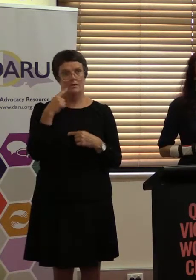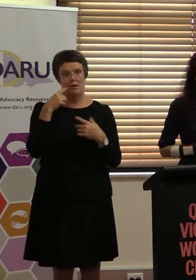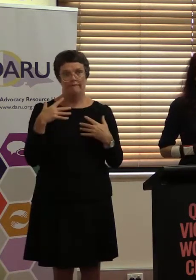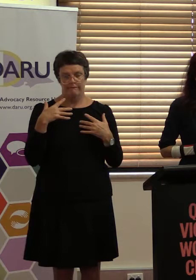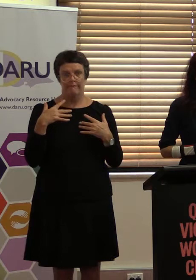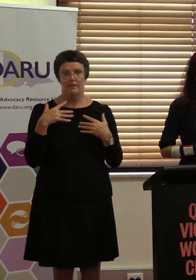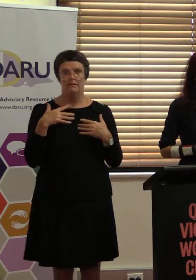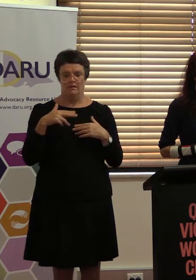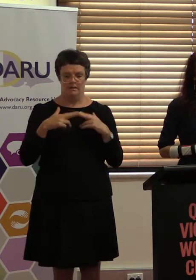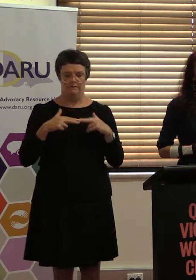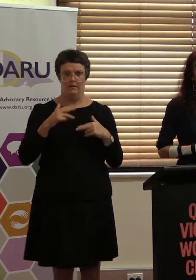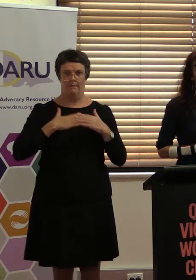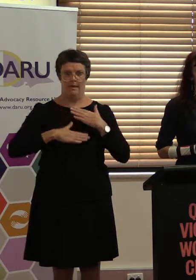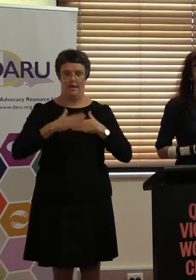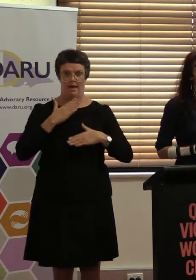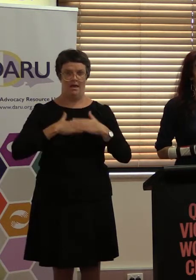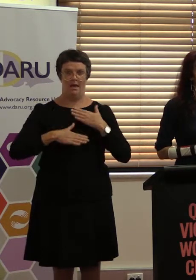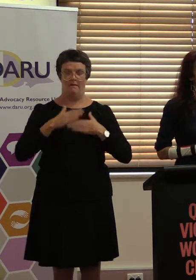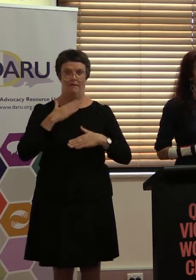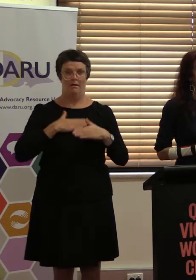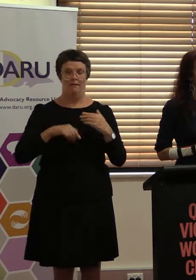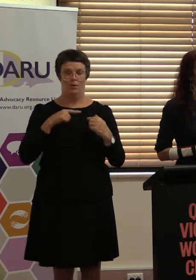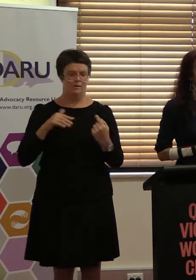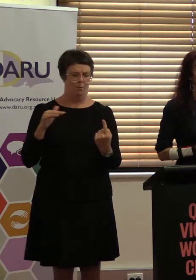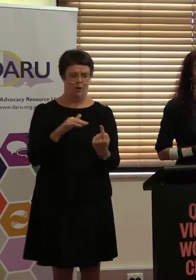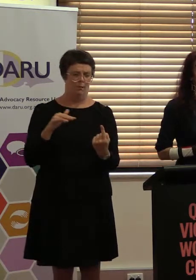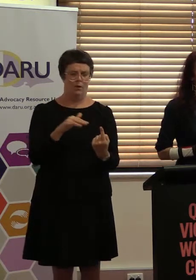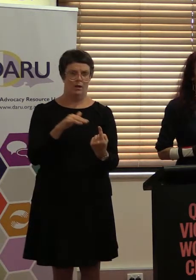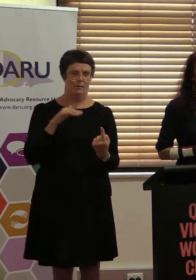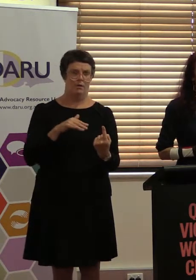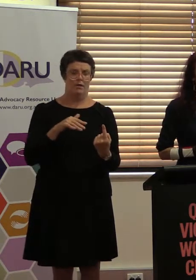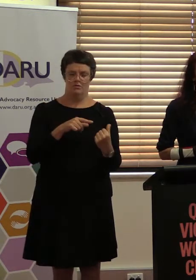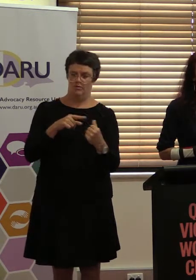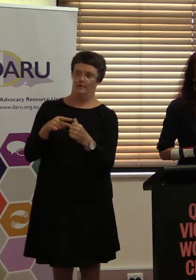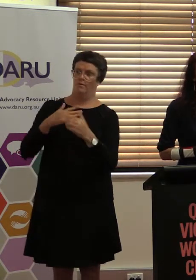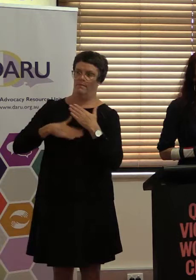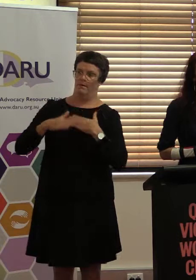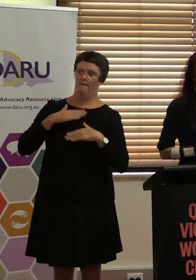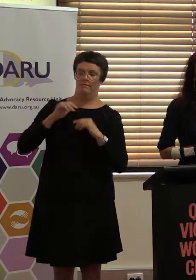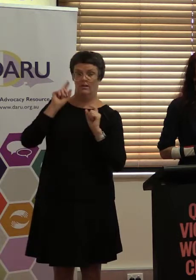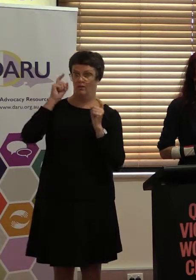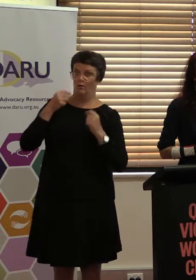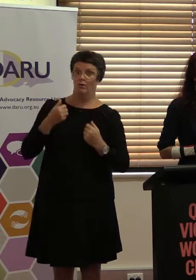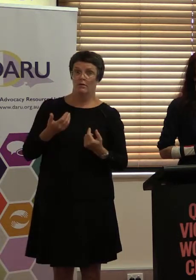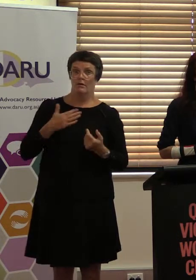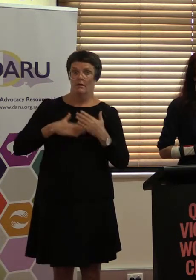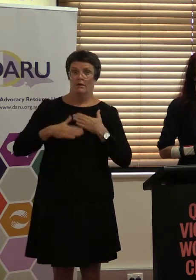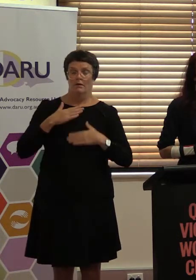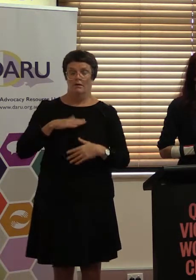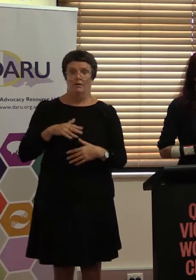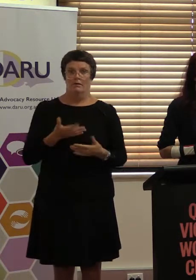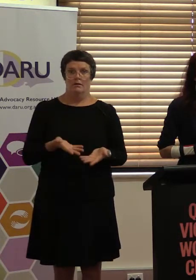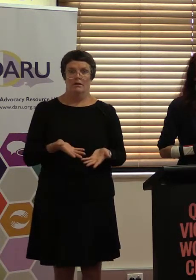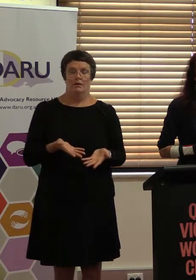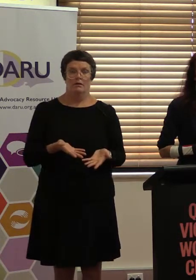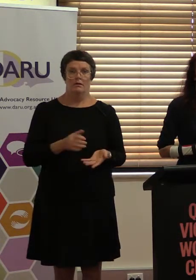behaviours of concern in response to being bullied because they seem stupid to the other kids. You've got kids